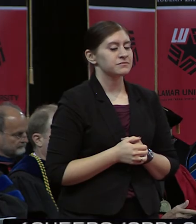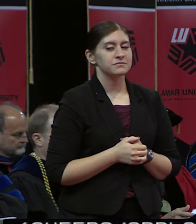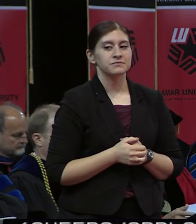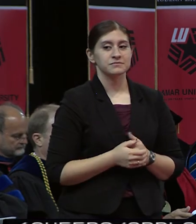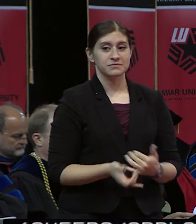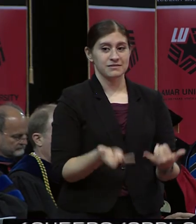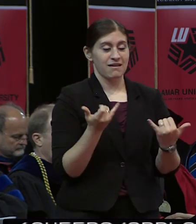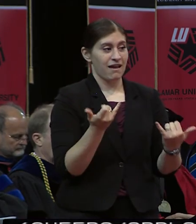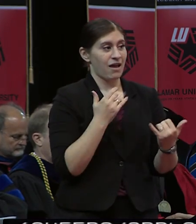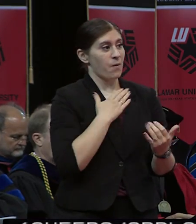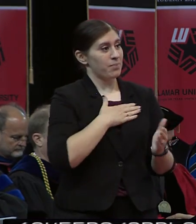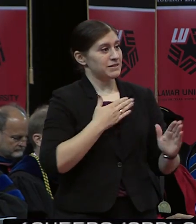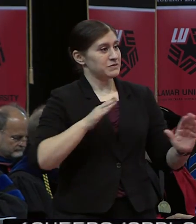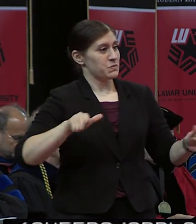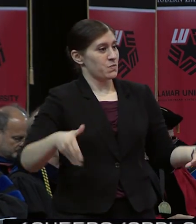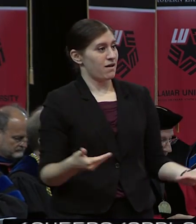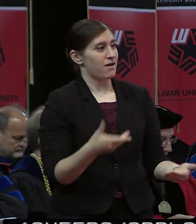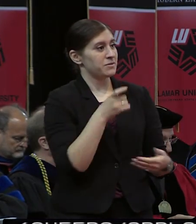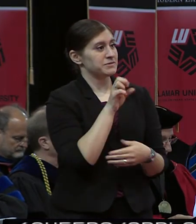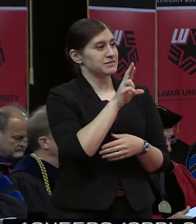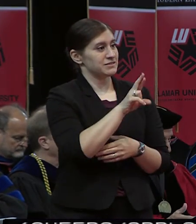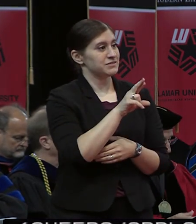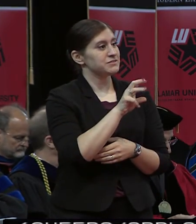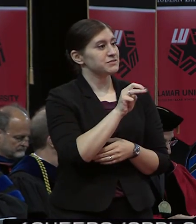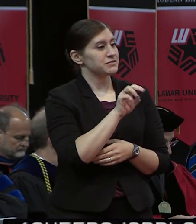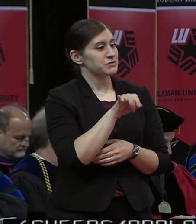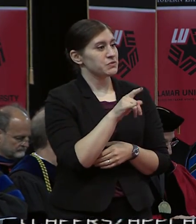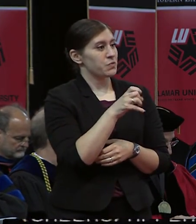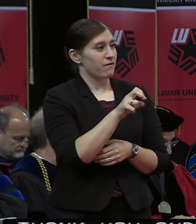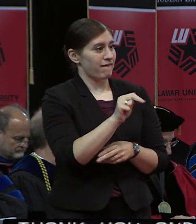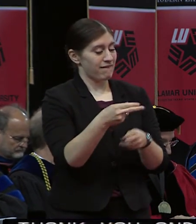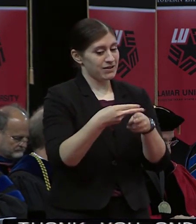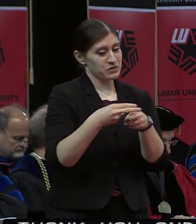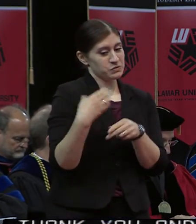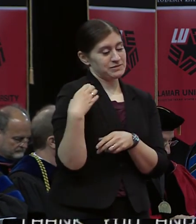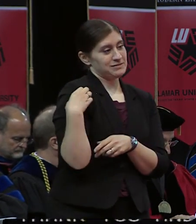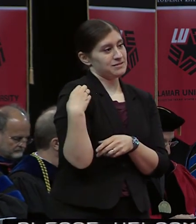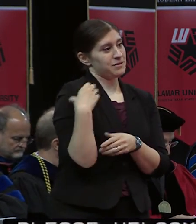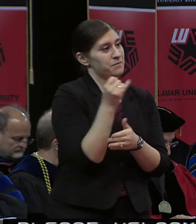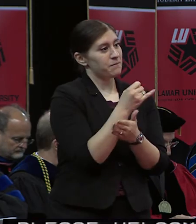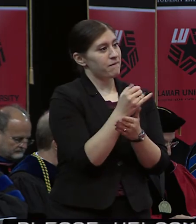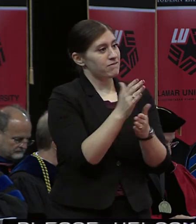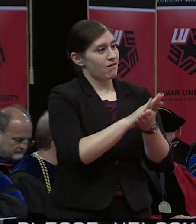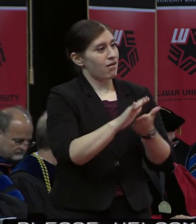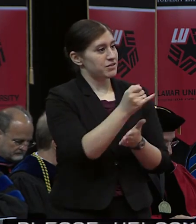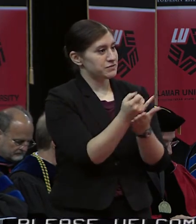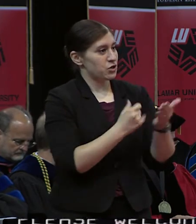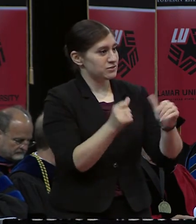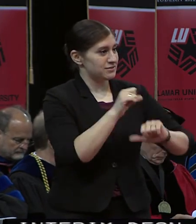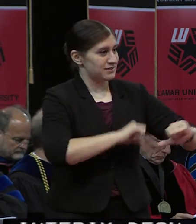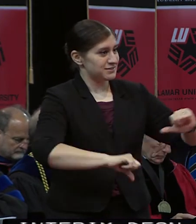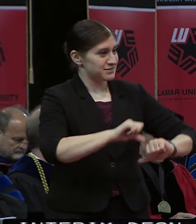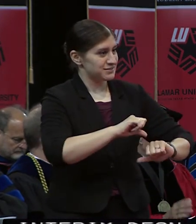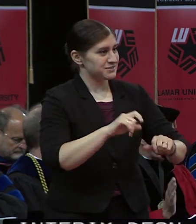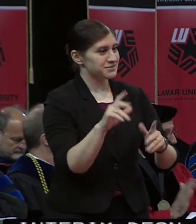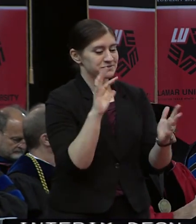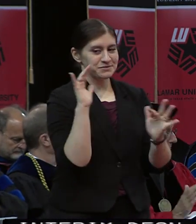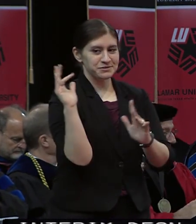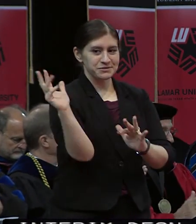And now, please welcome Dr. Joe Norgren, Interim Dean of the College of Arts and Sciences.